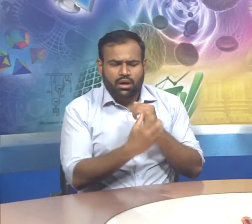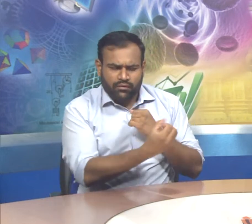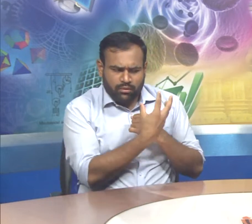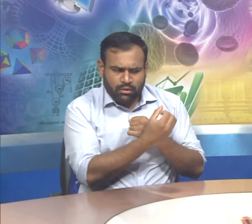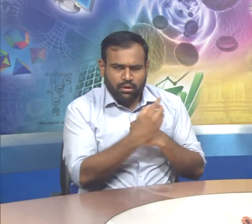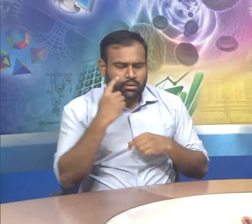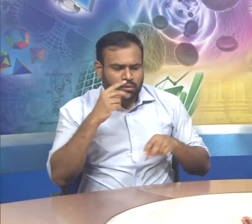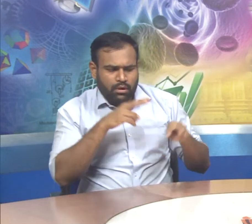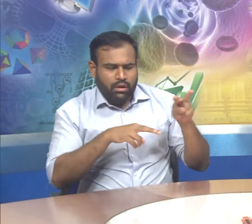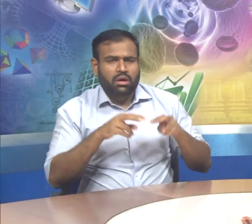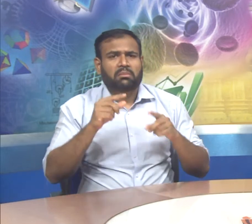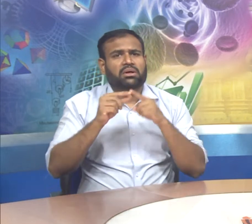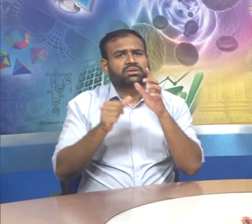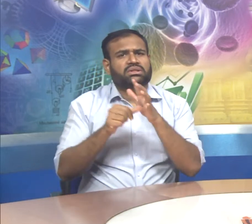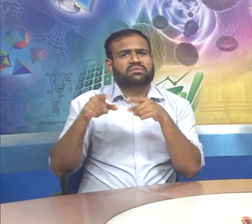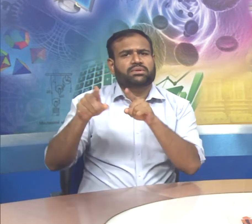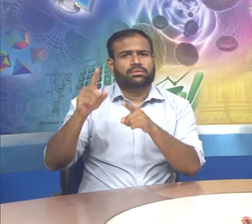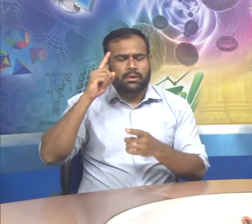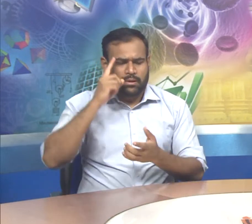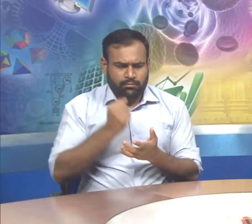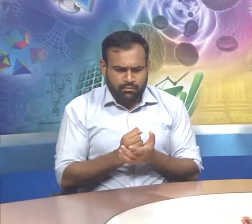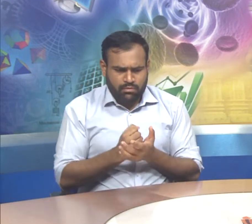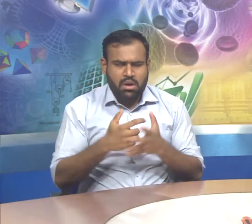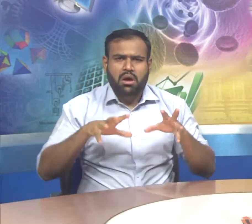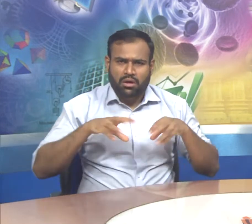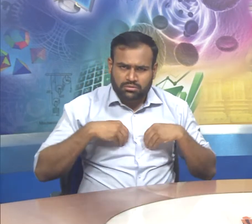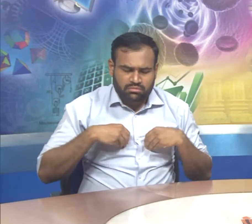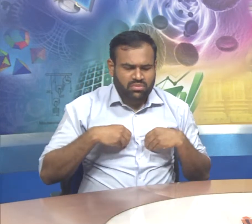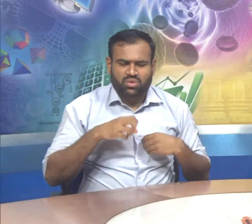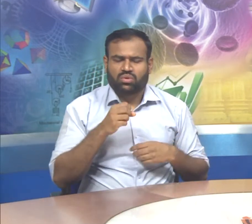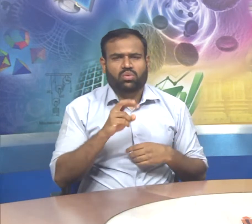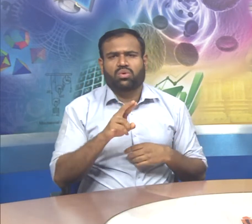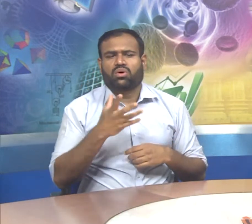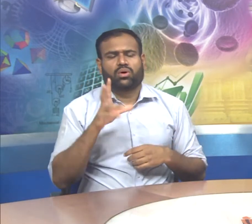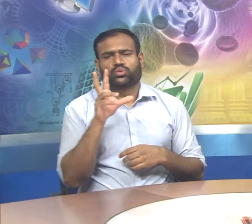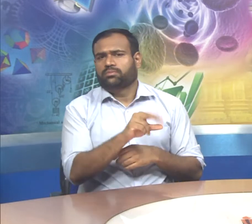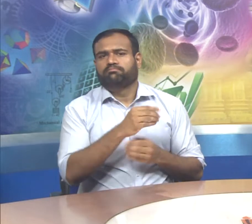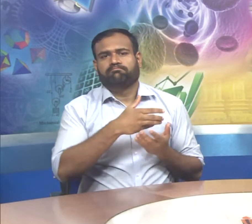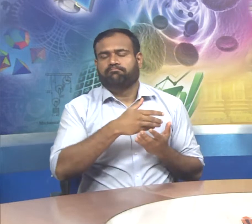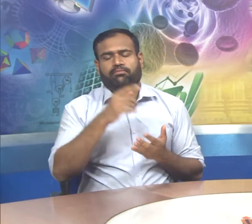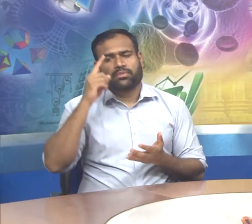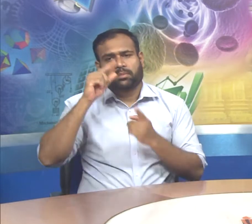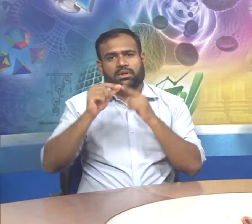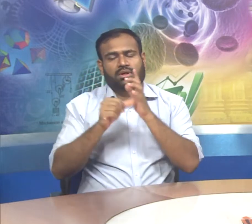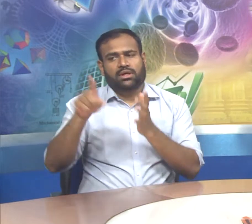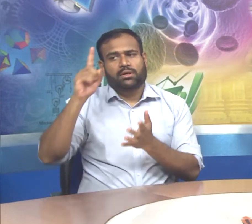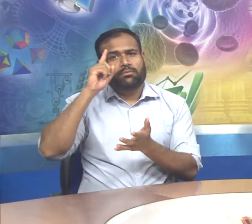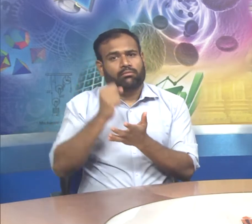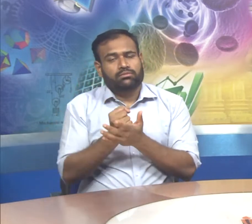the advice or the opinion of the Supreme Court is sent to the